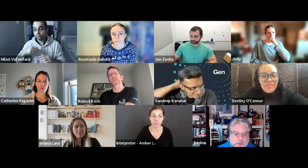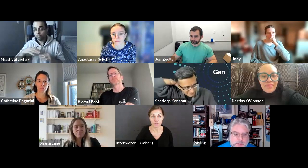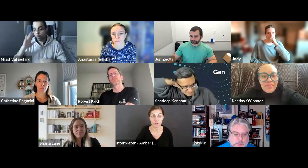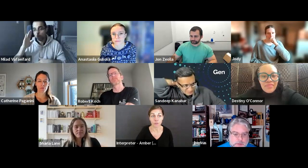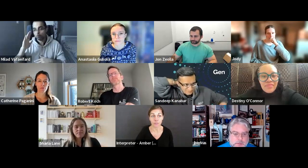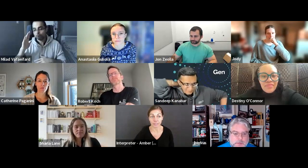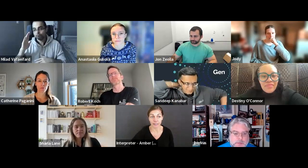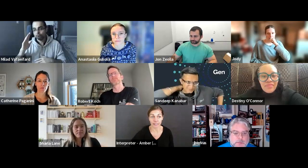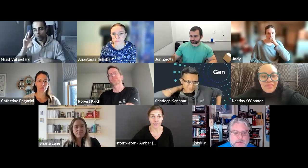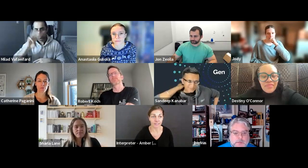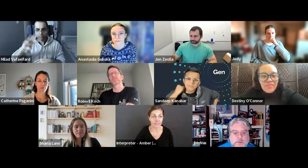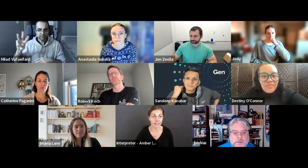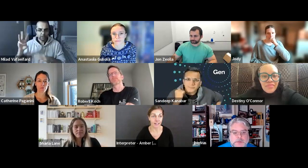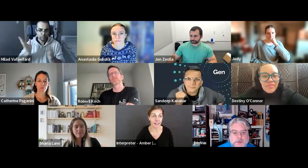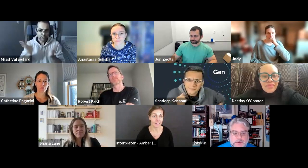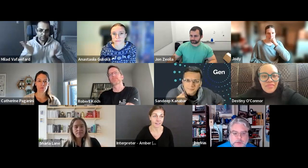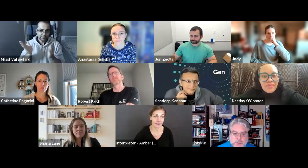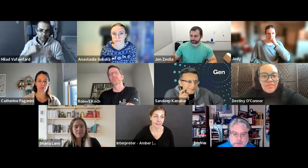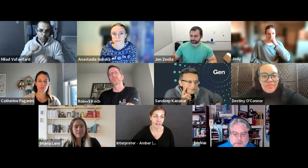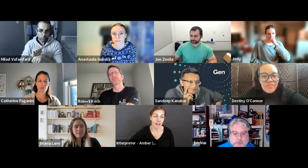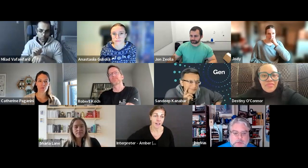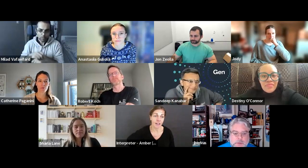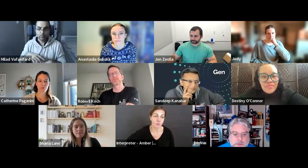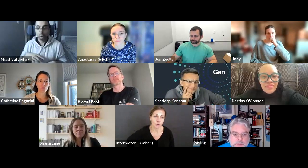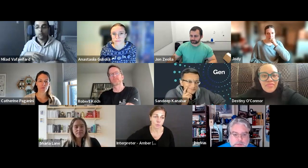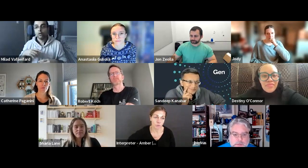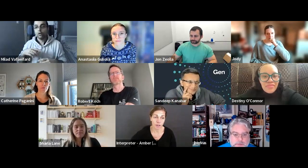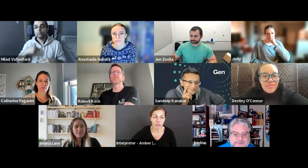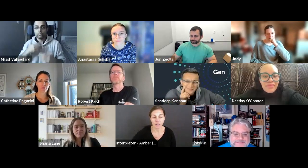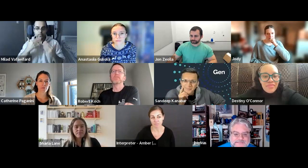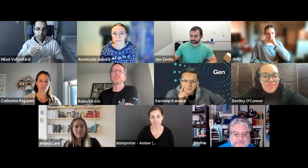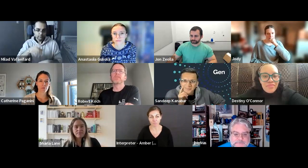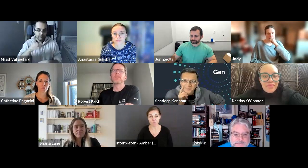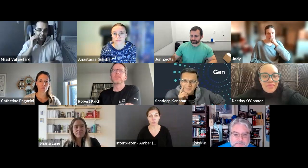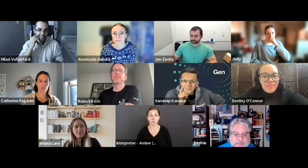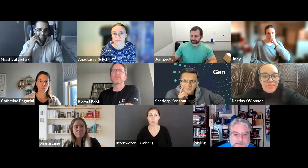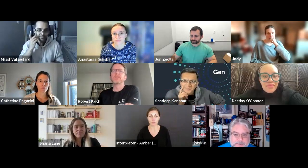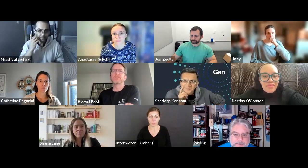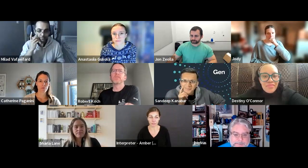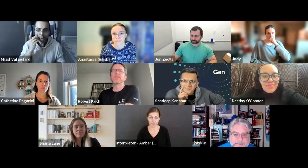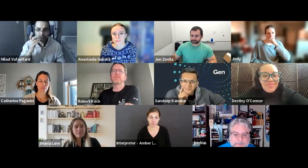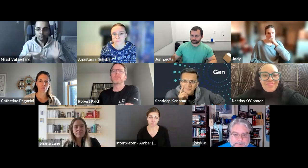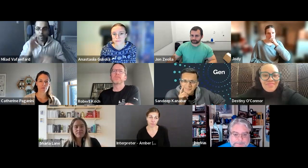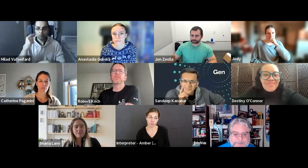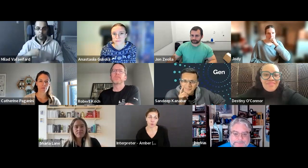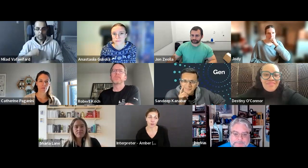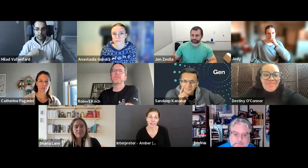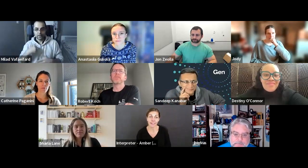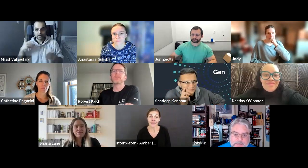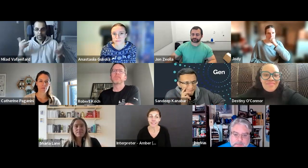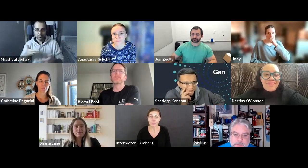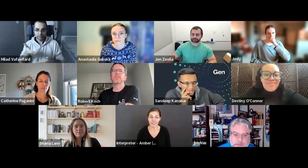Most generally hearing clients. And I grew up, I did web services